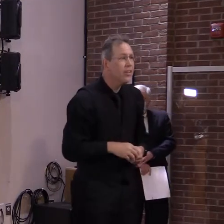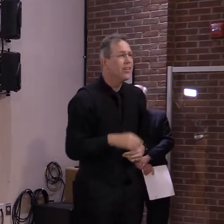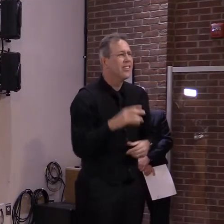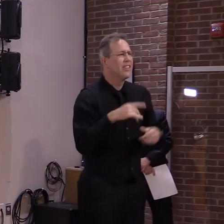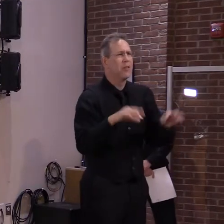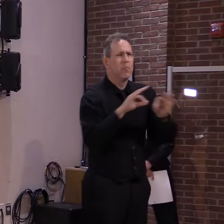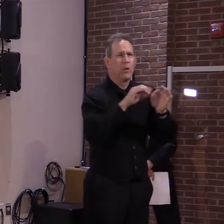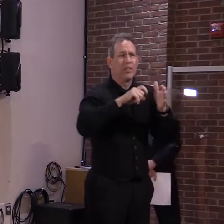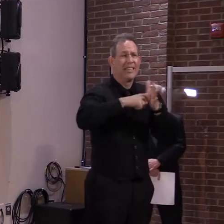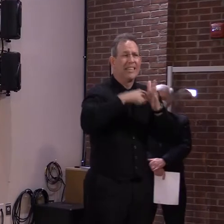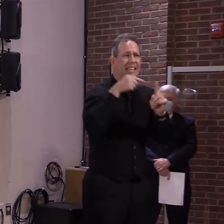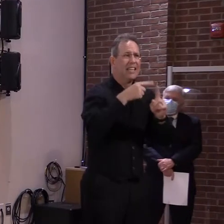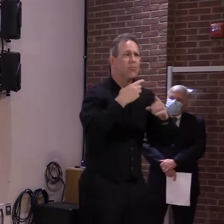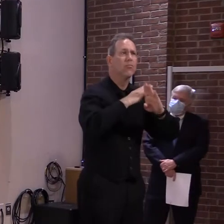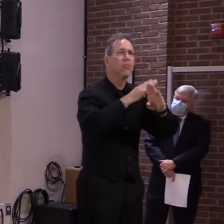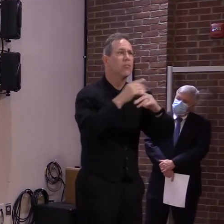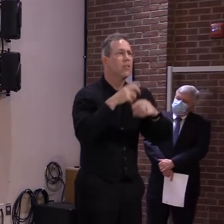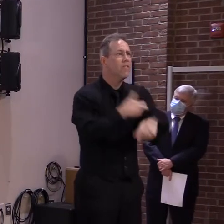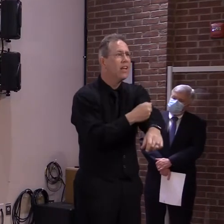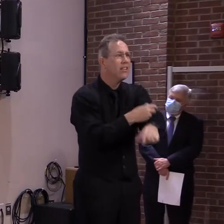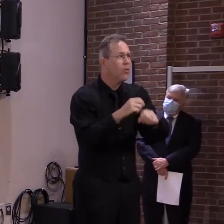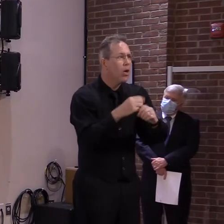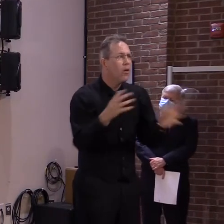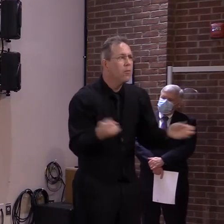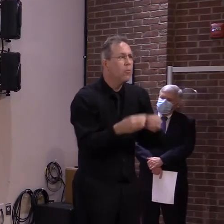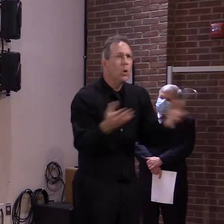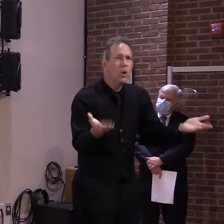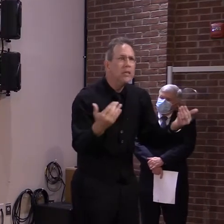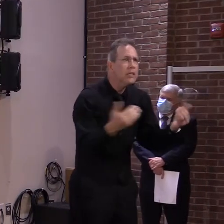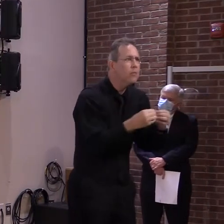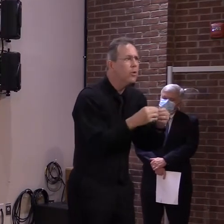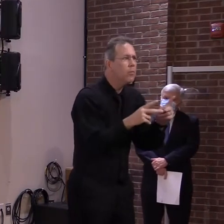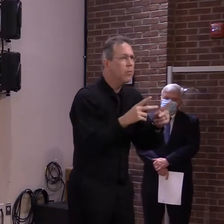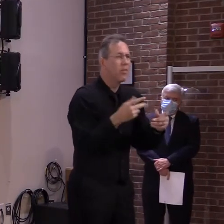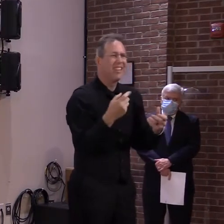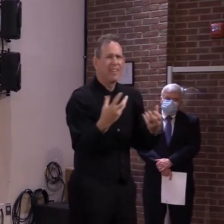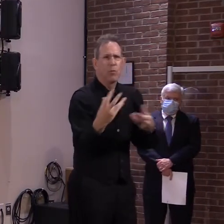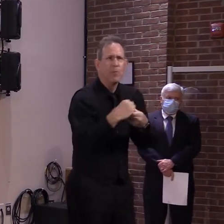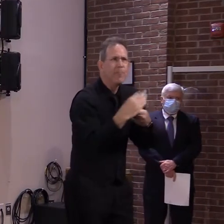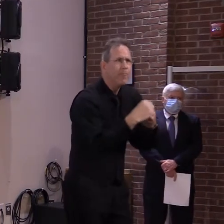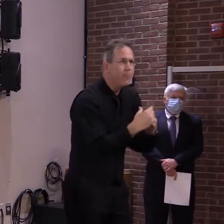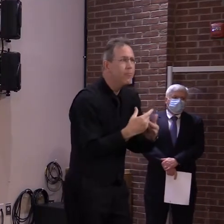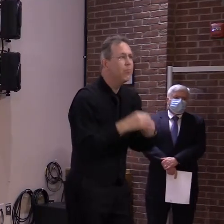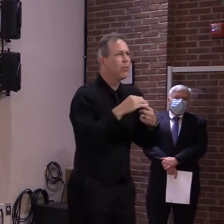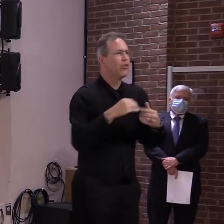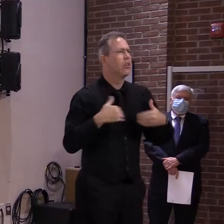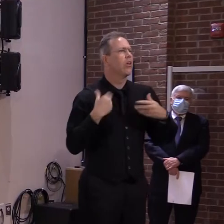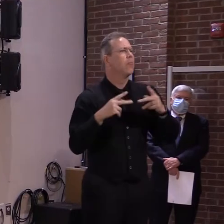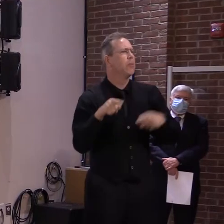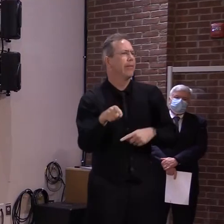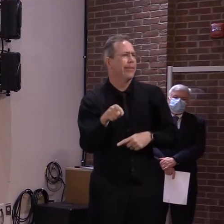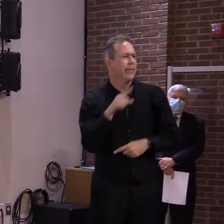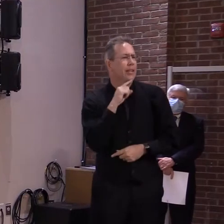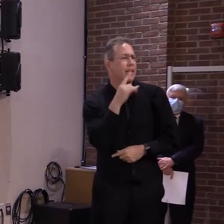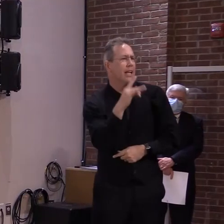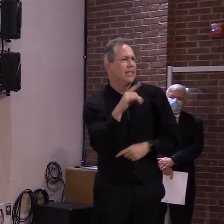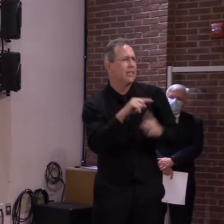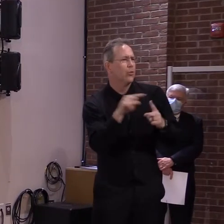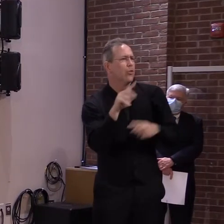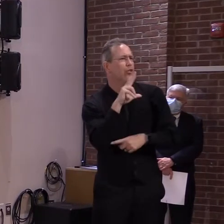but it's going to take everyone's buy-in, especially younger Vermonters. At this point, we're still on track